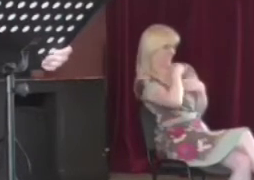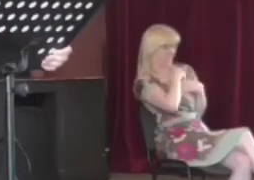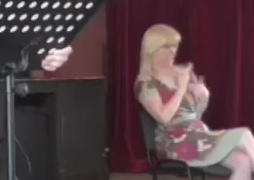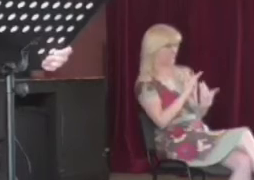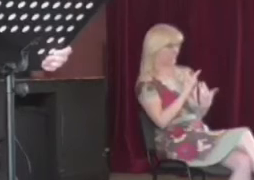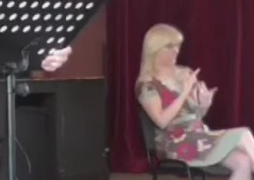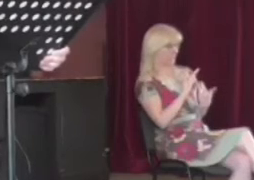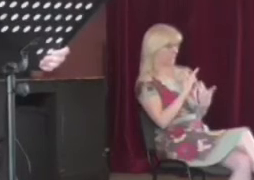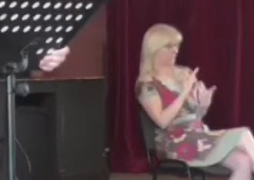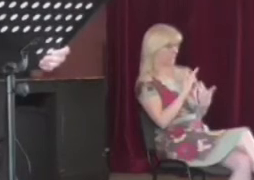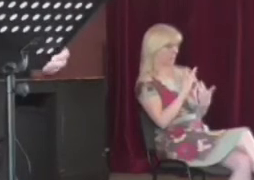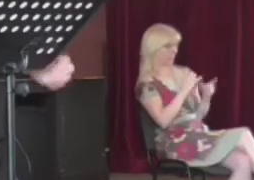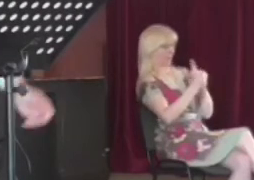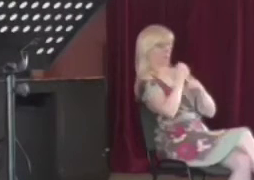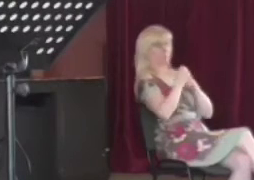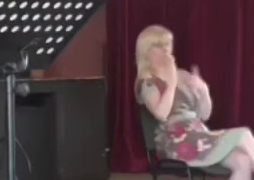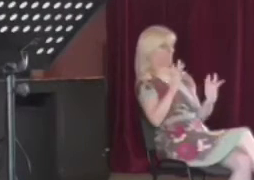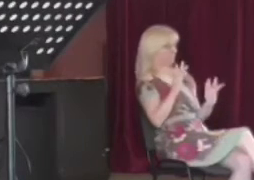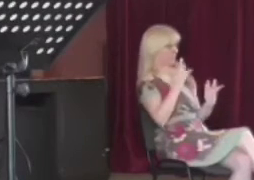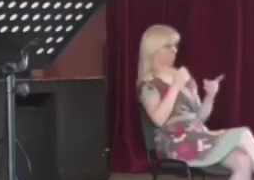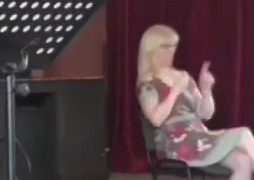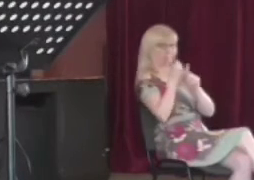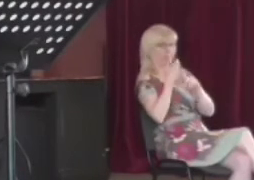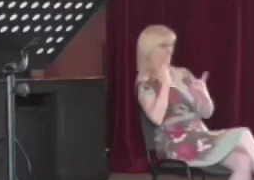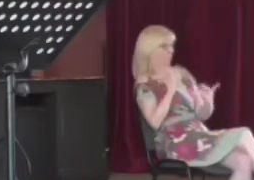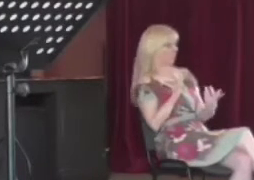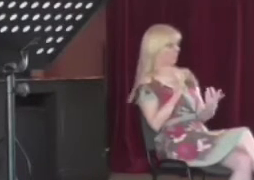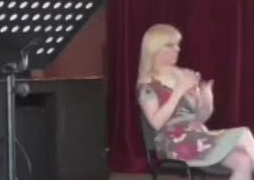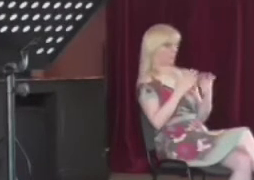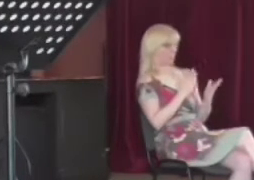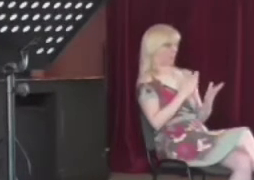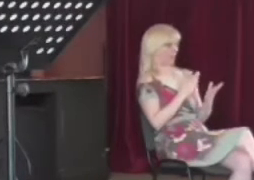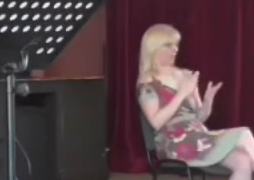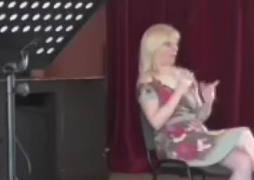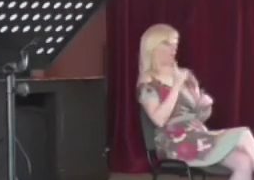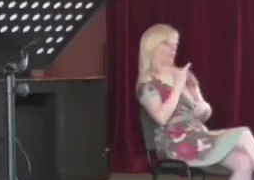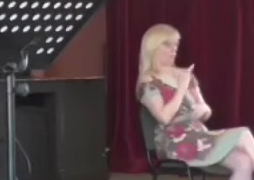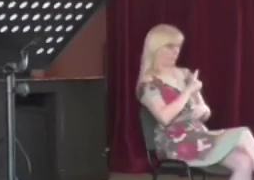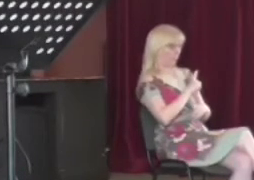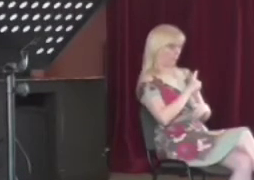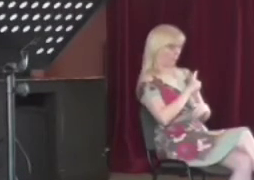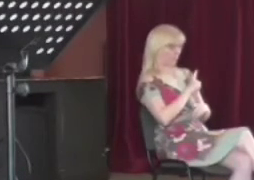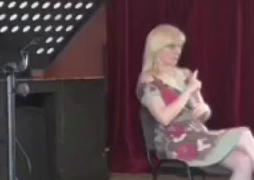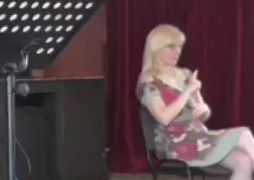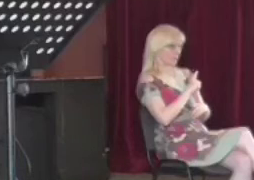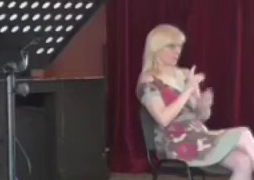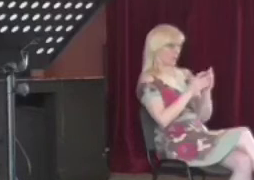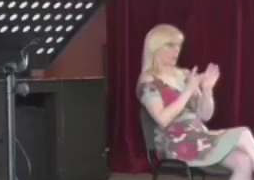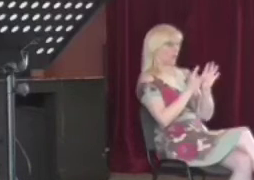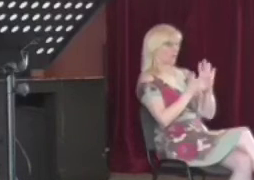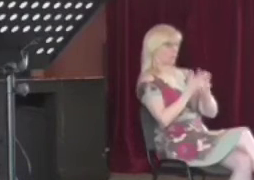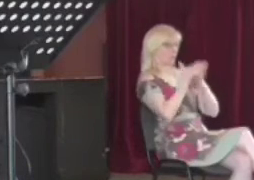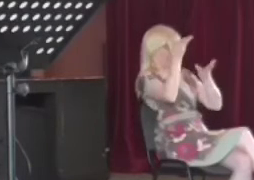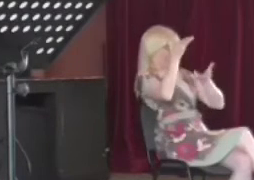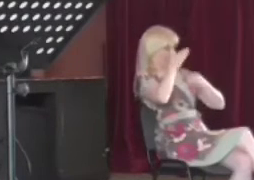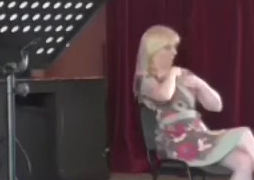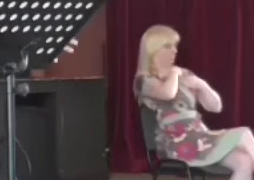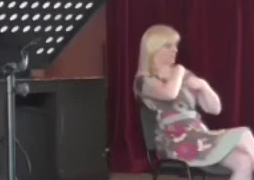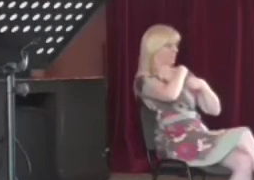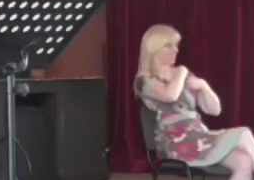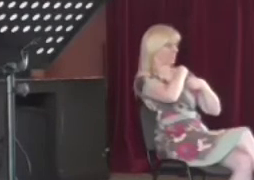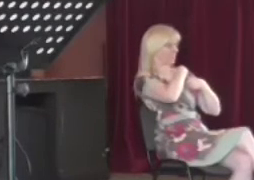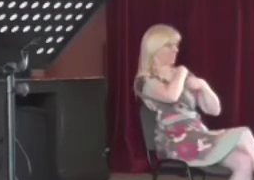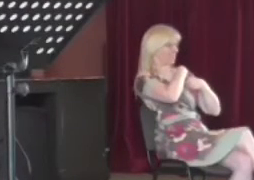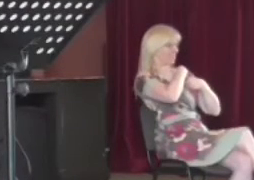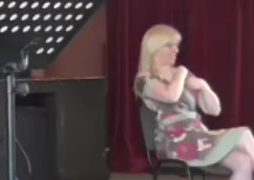just to reinforce Saul's wonderfulness, at the time of stoning, you know the story of Stephen,